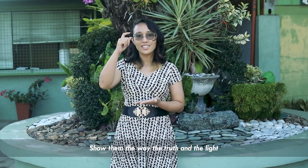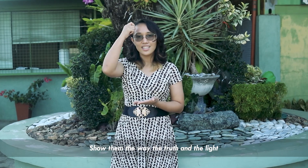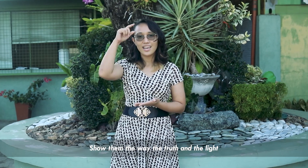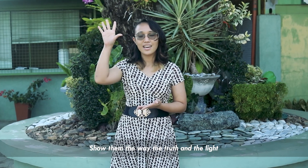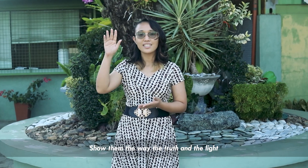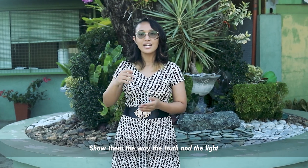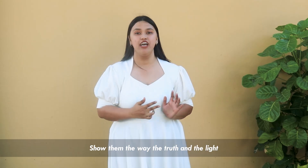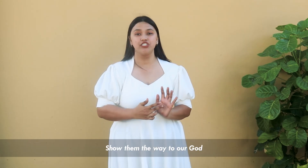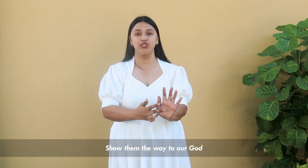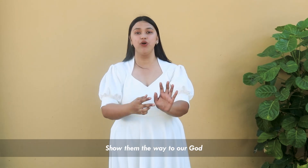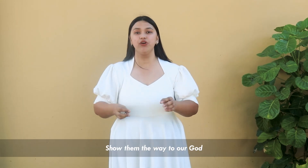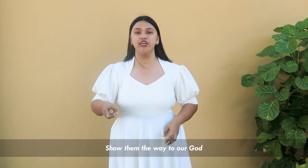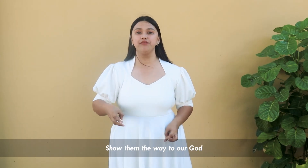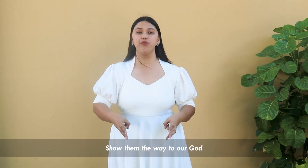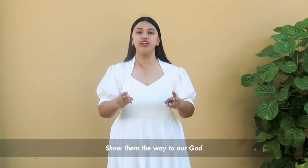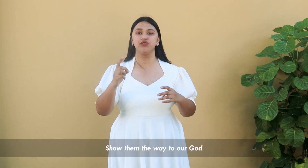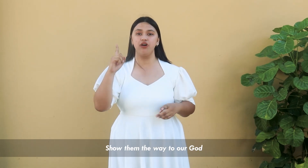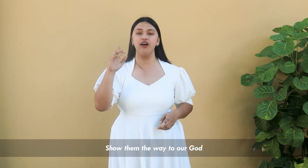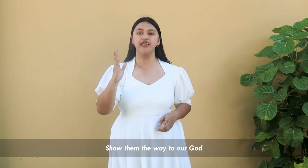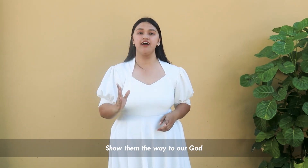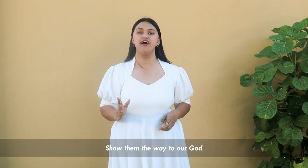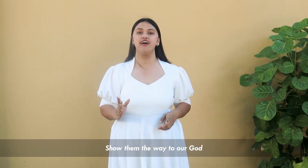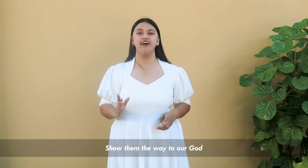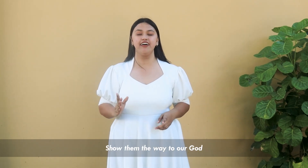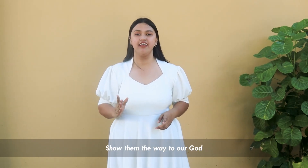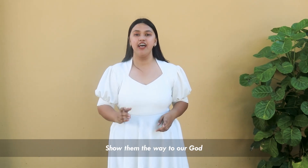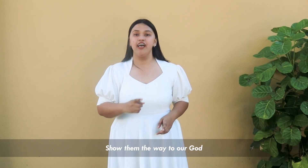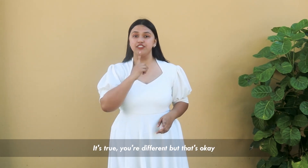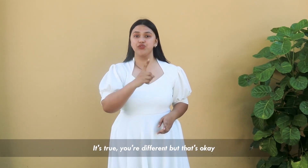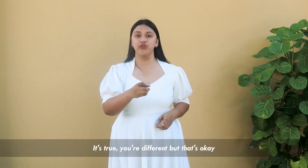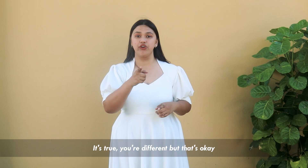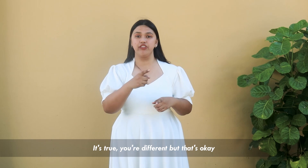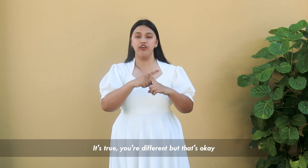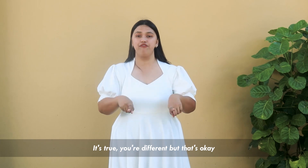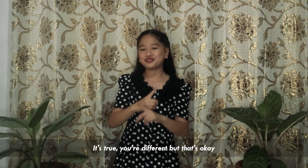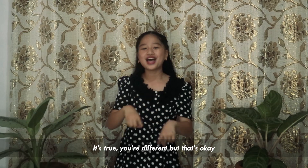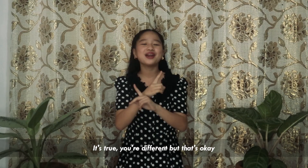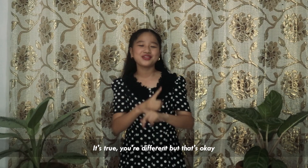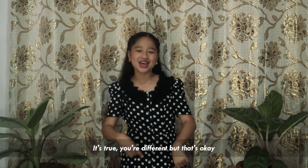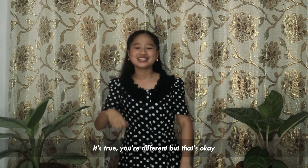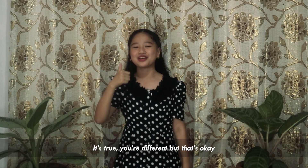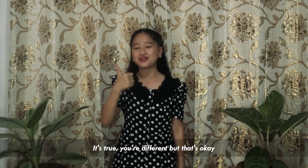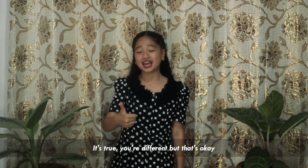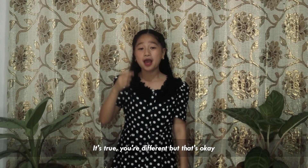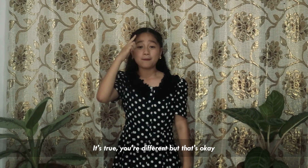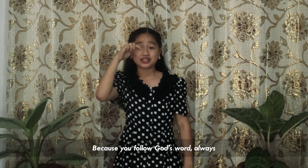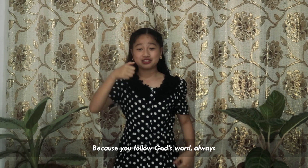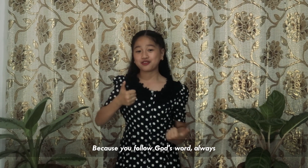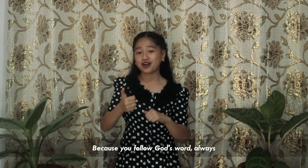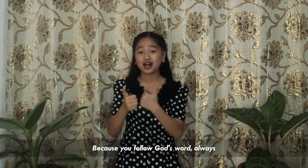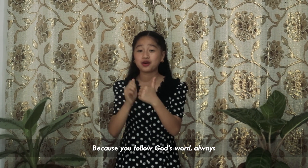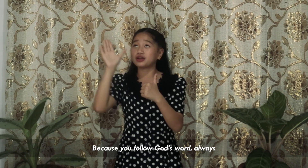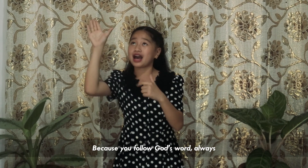to the truth and the lies Show them the way to our God Show them you are different but that's okay